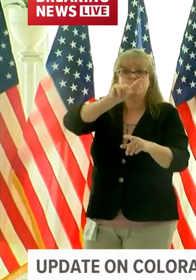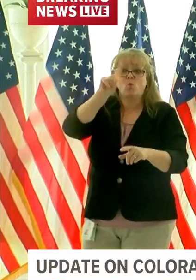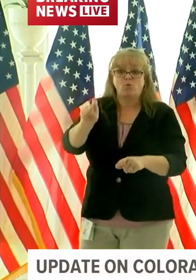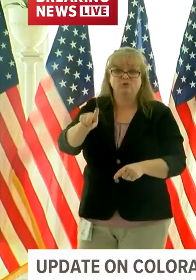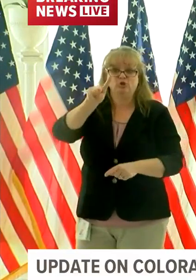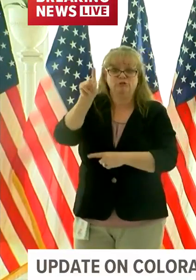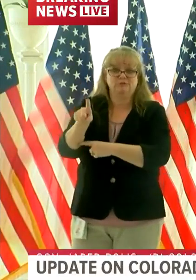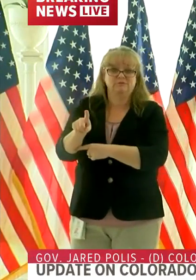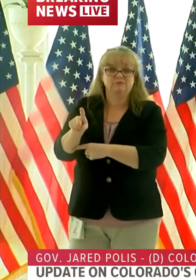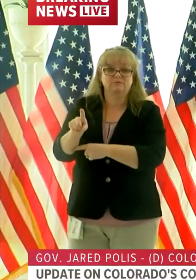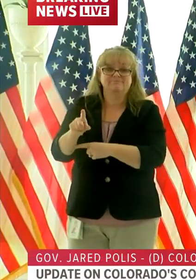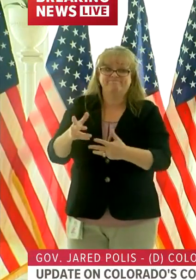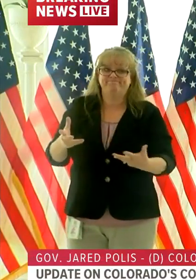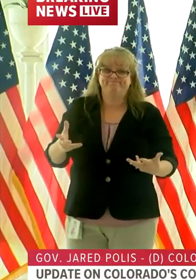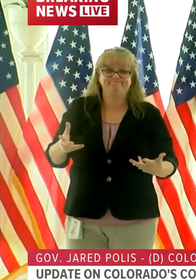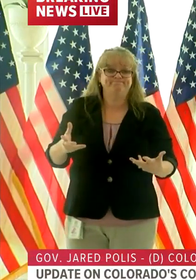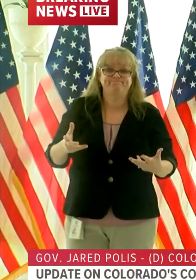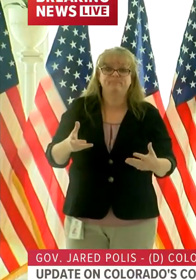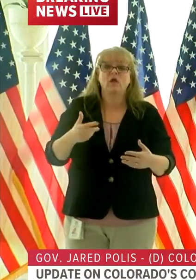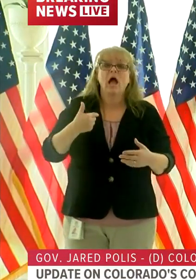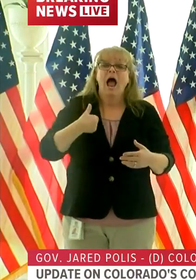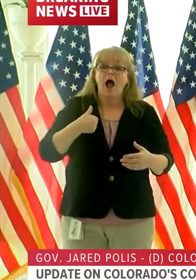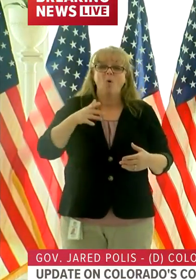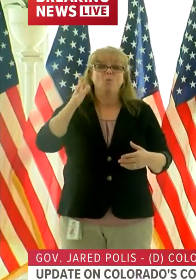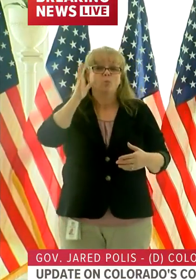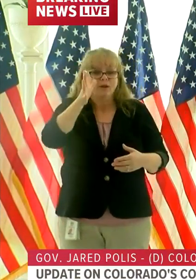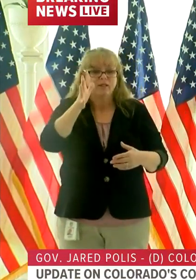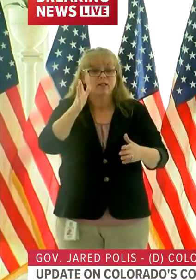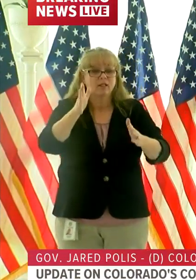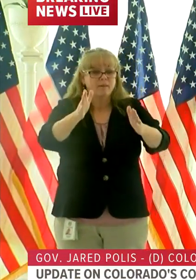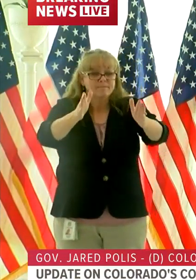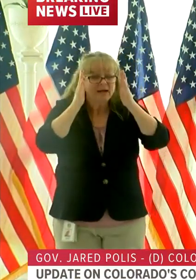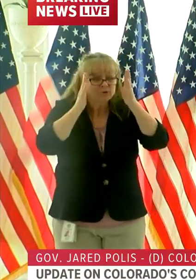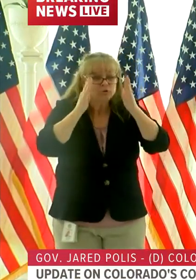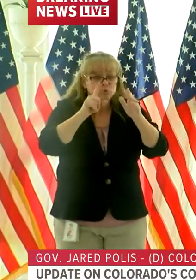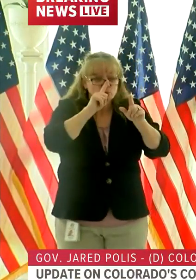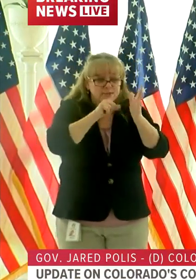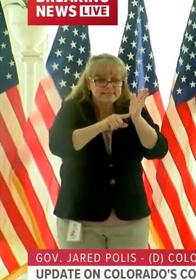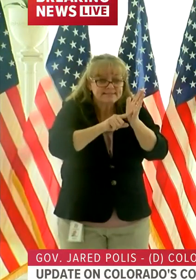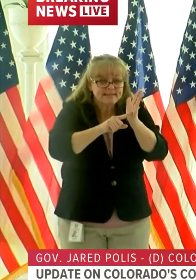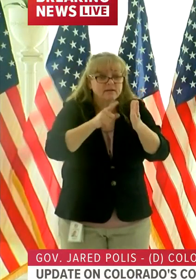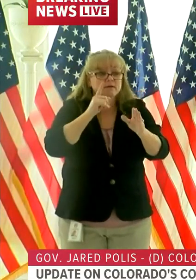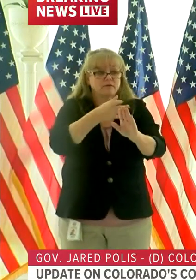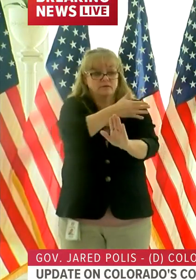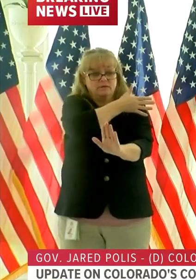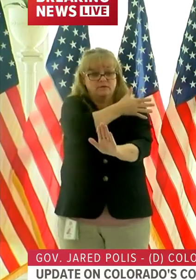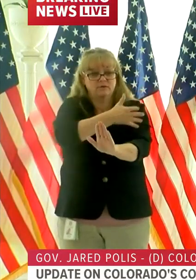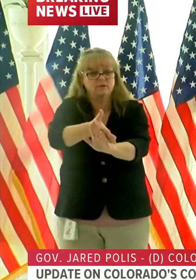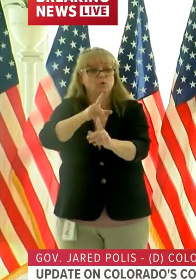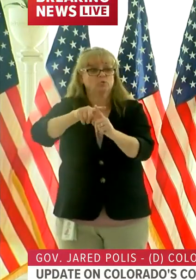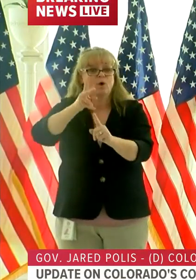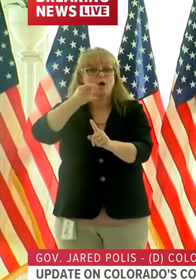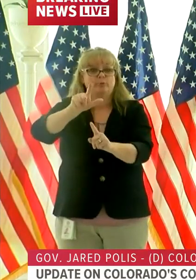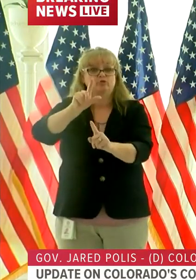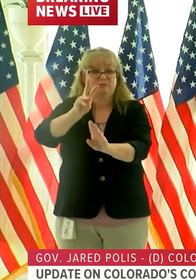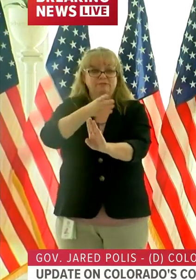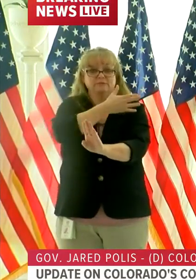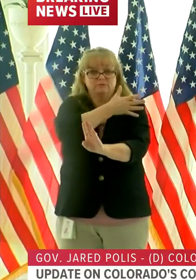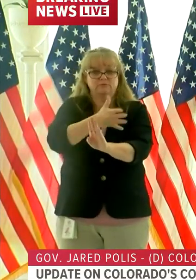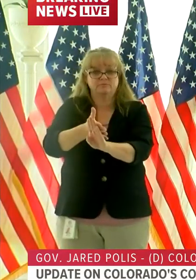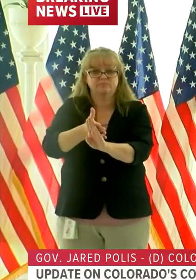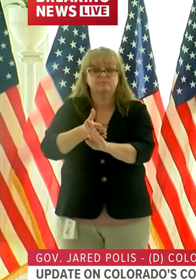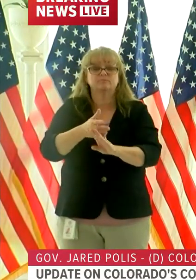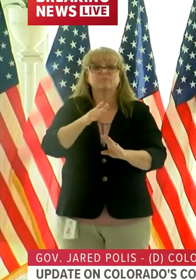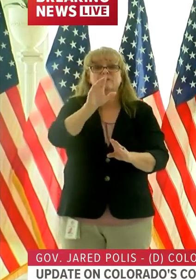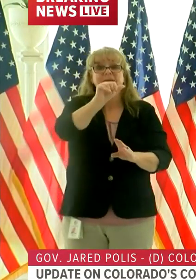on that before April 26th, and that includes all of the things you just asked about. It includes what are those gatherings, what's the maximum